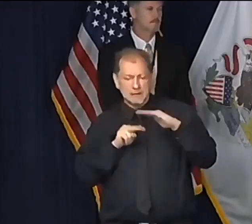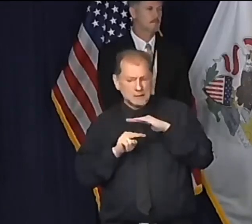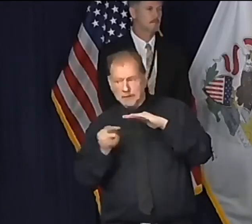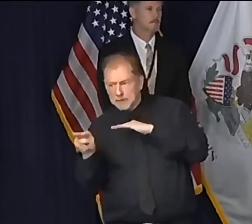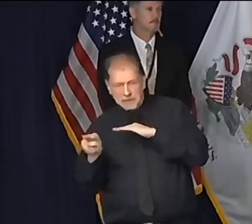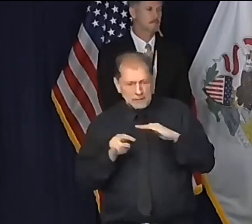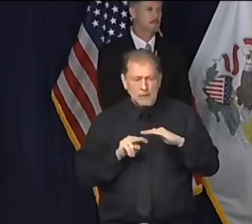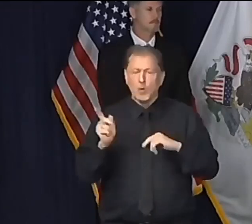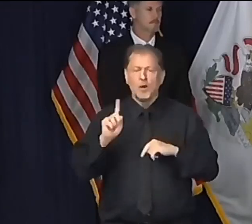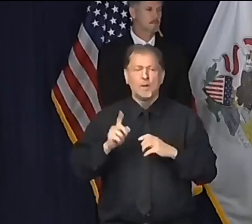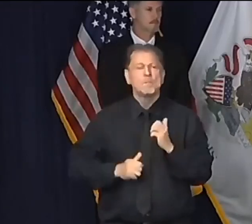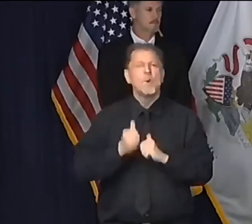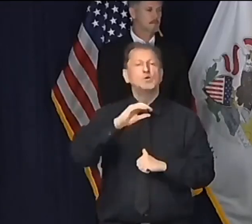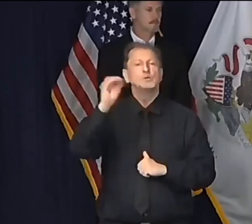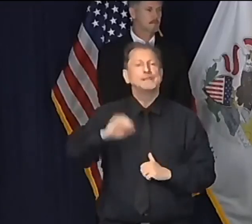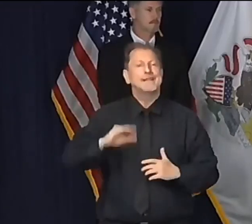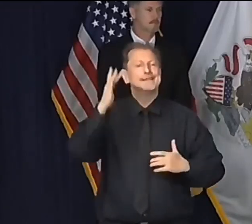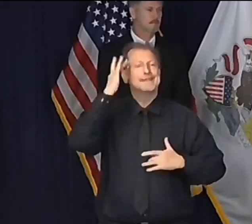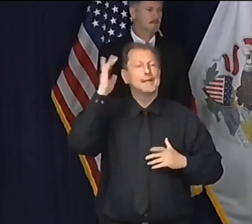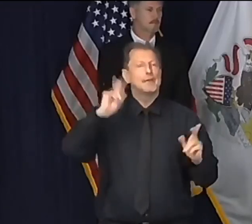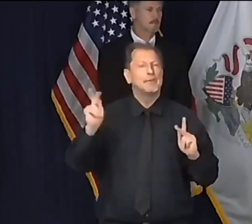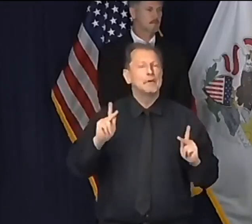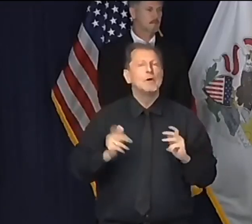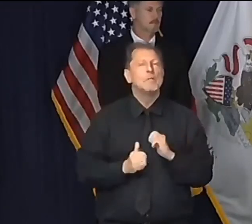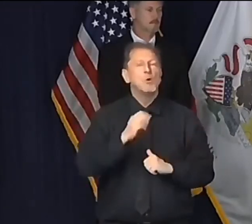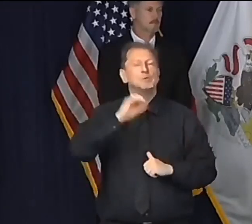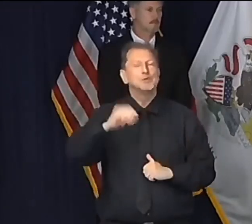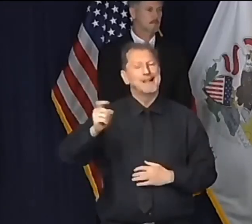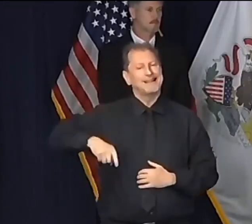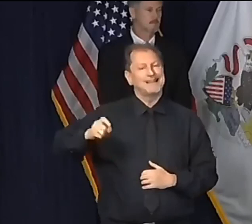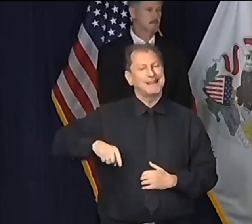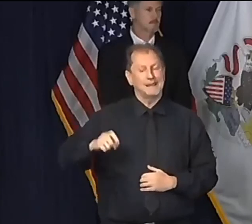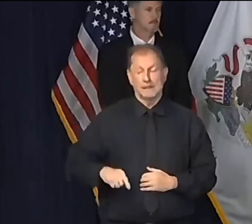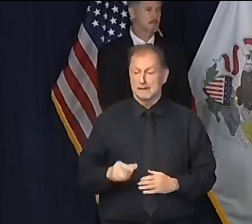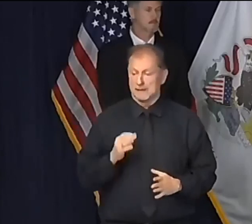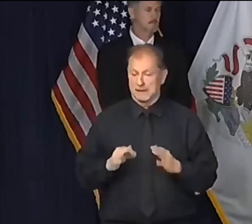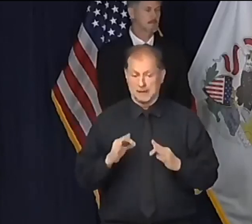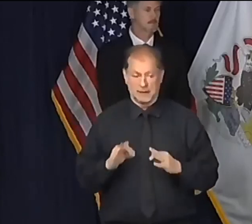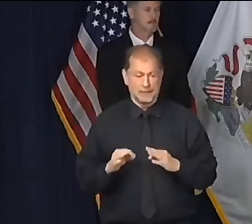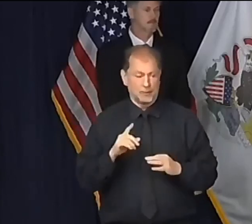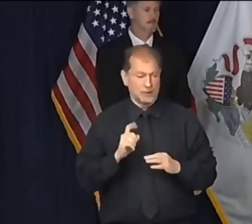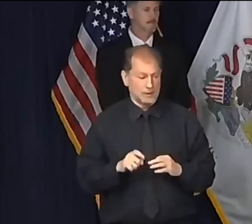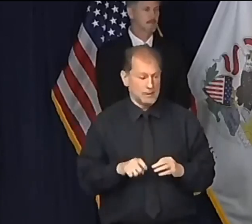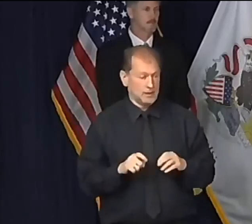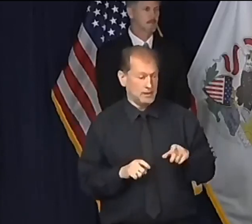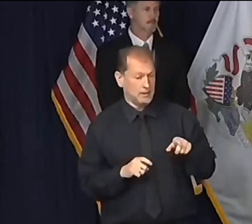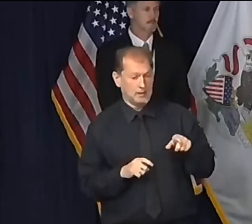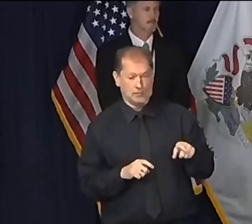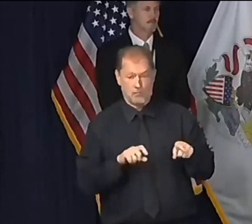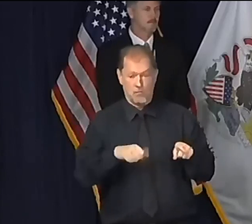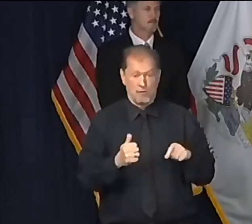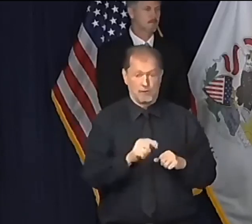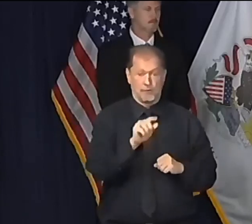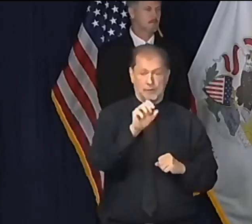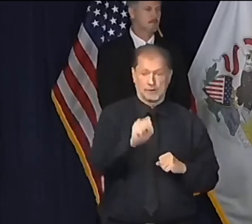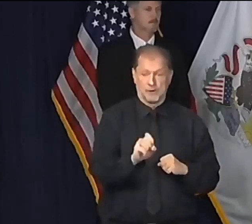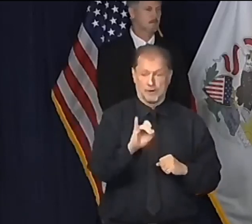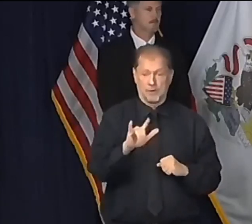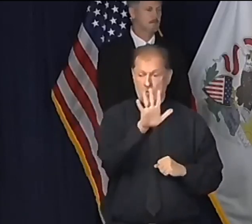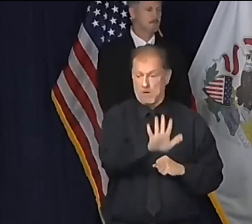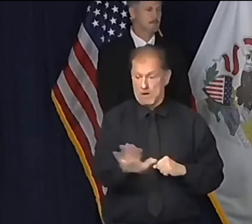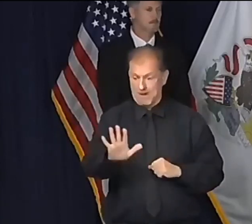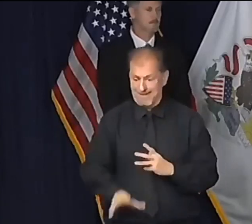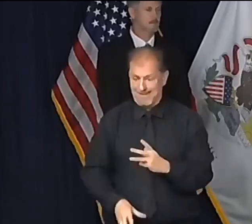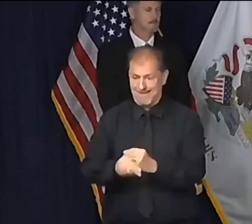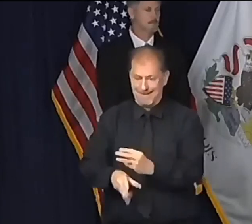to create some of these additional alternate care facilities in some other regions, we will be looking at that. So